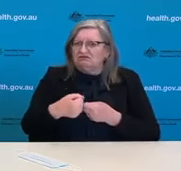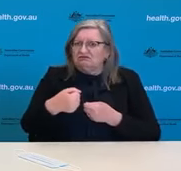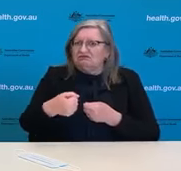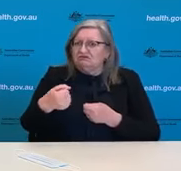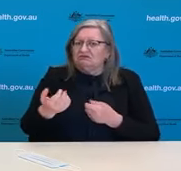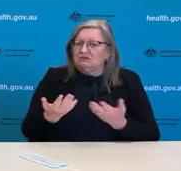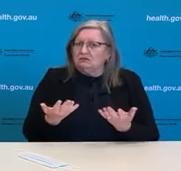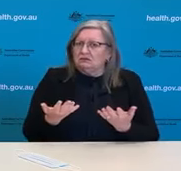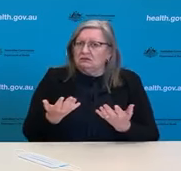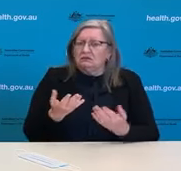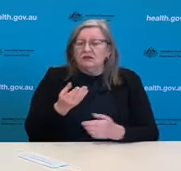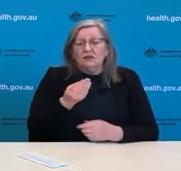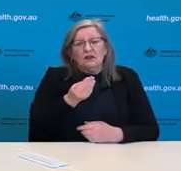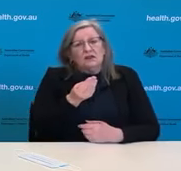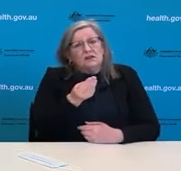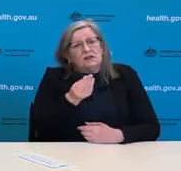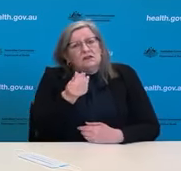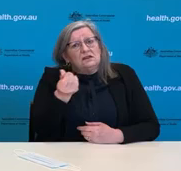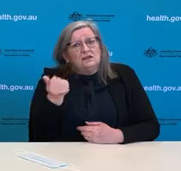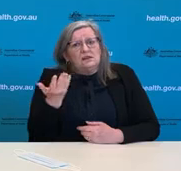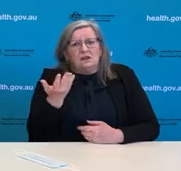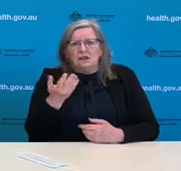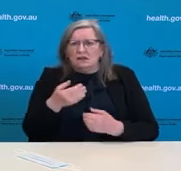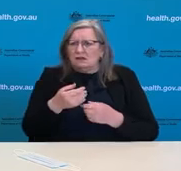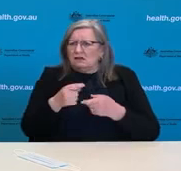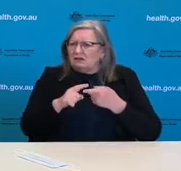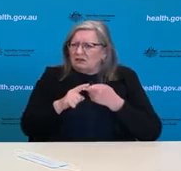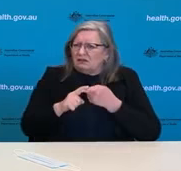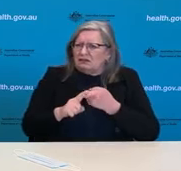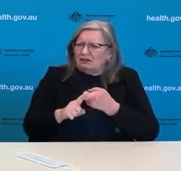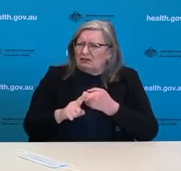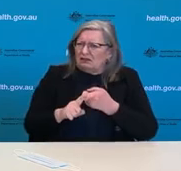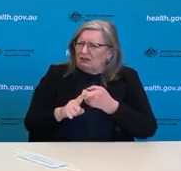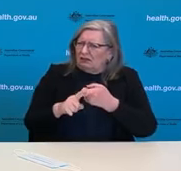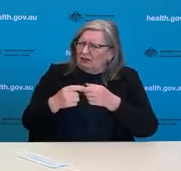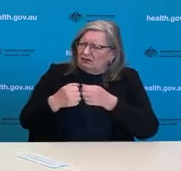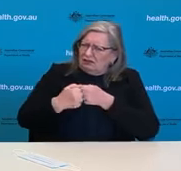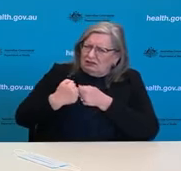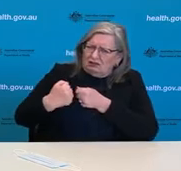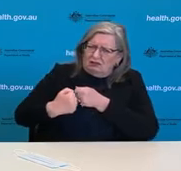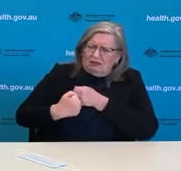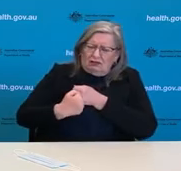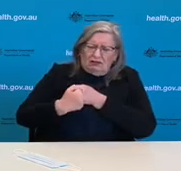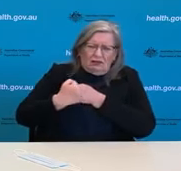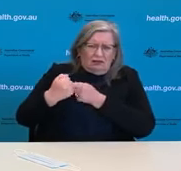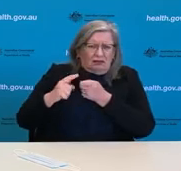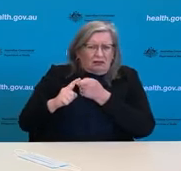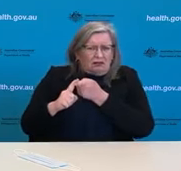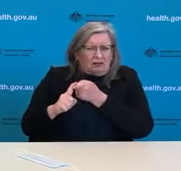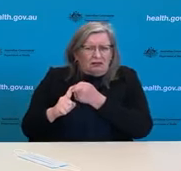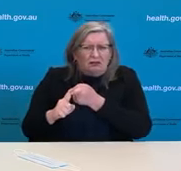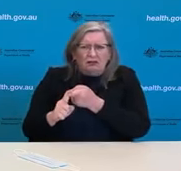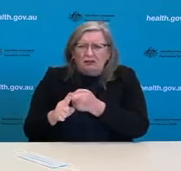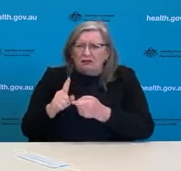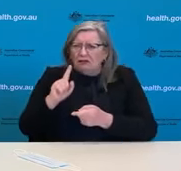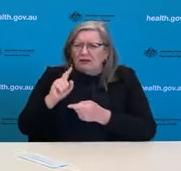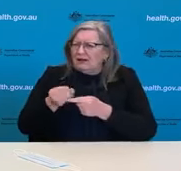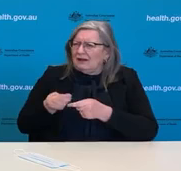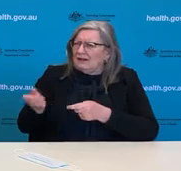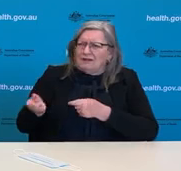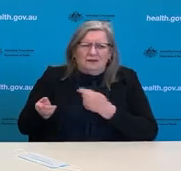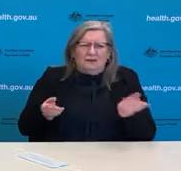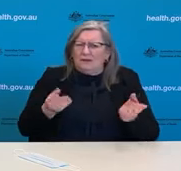who have symptoms which persist long after they are no longer infectious. And this is the syndrome